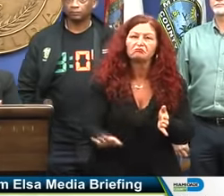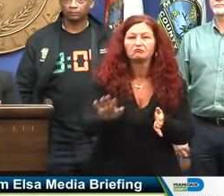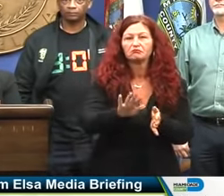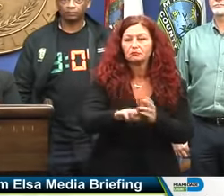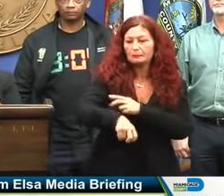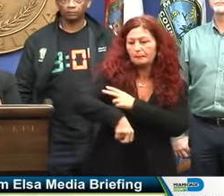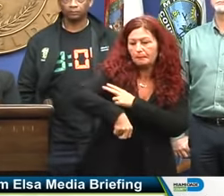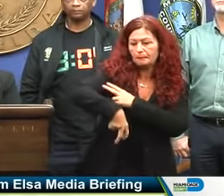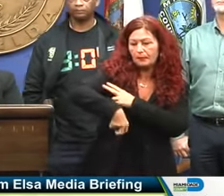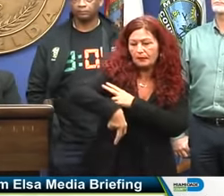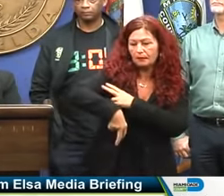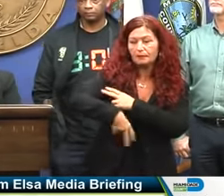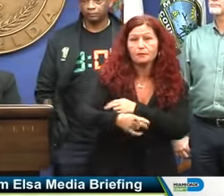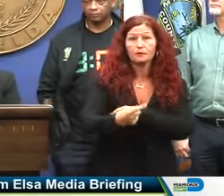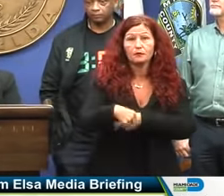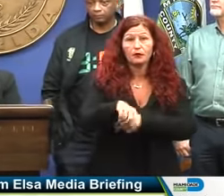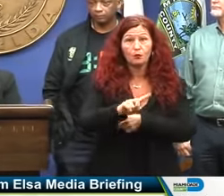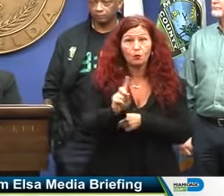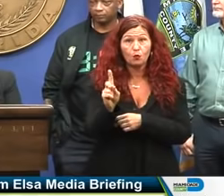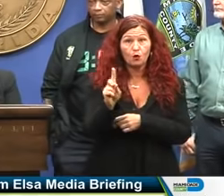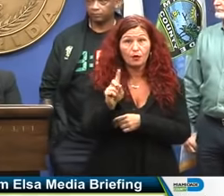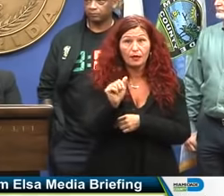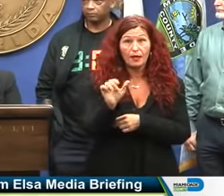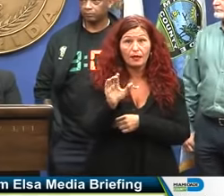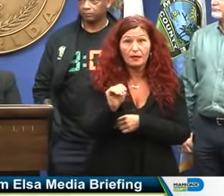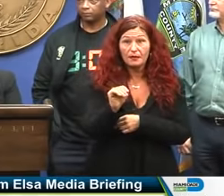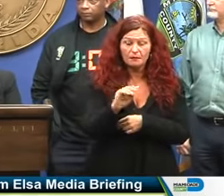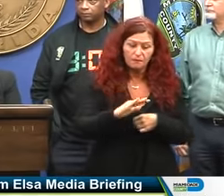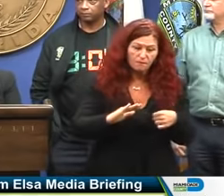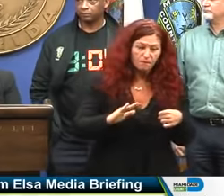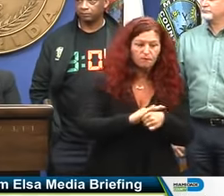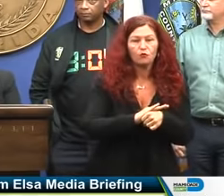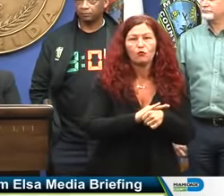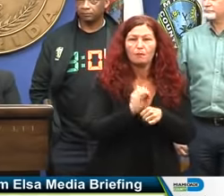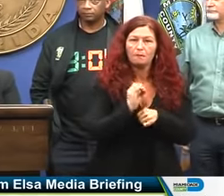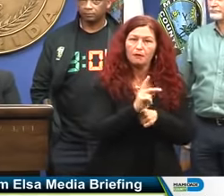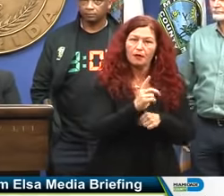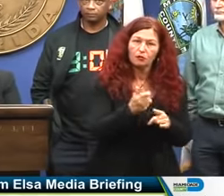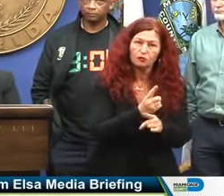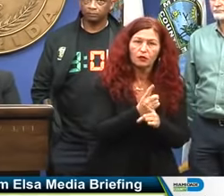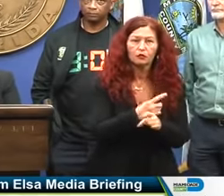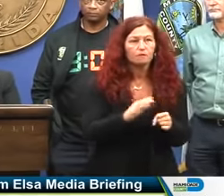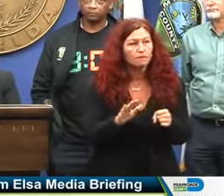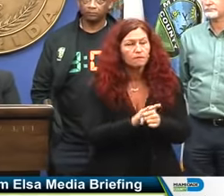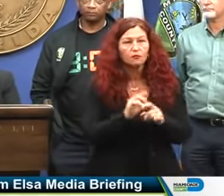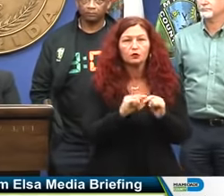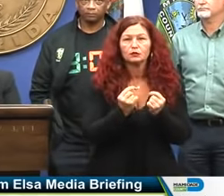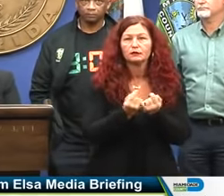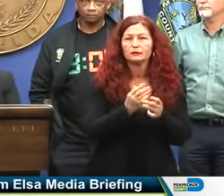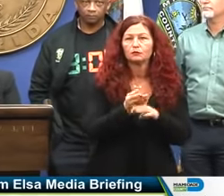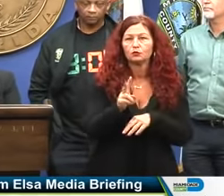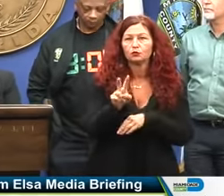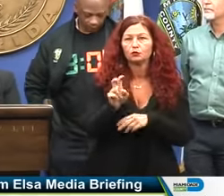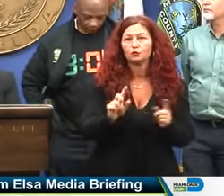the pile, and by 1 a.m., we were in full search and rescue operation mode.